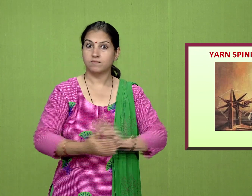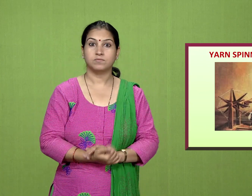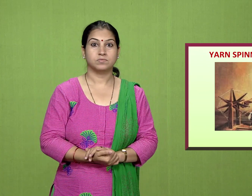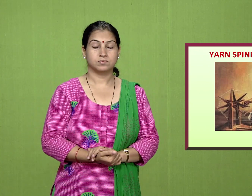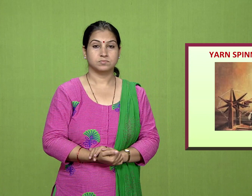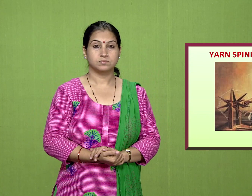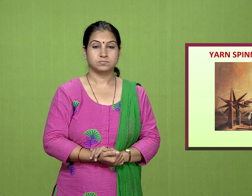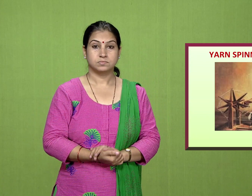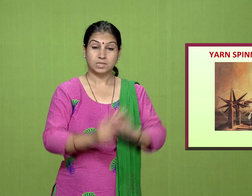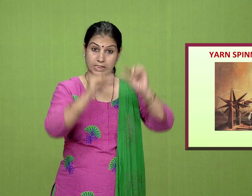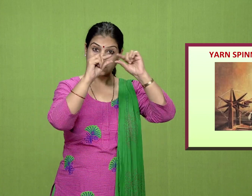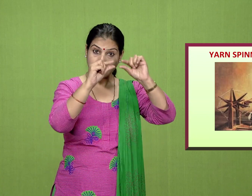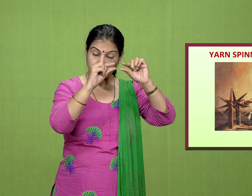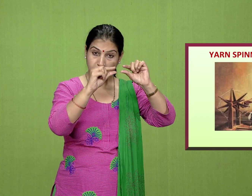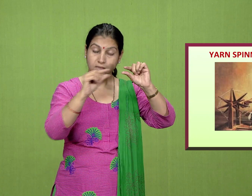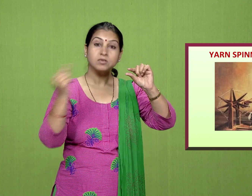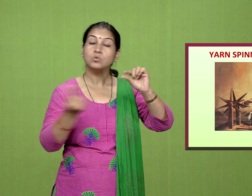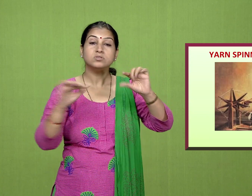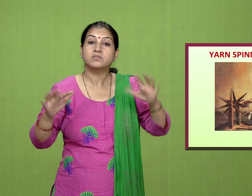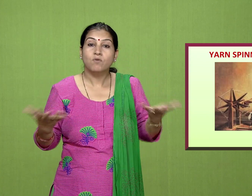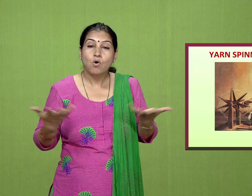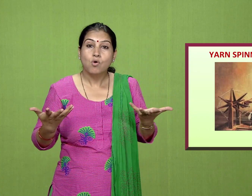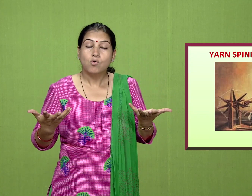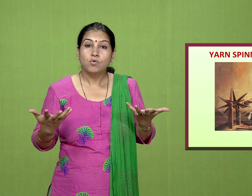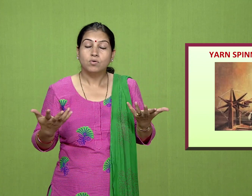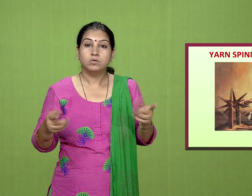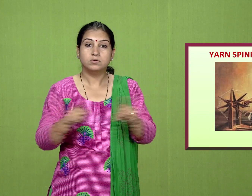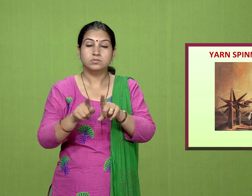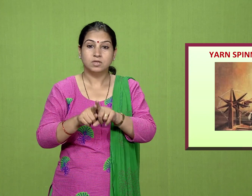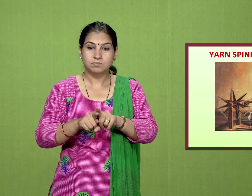Thick yarns are used for making floor covering.